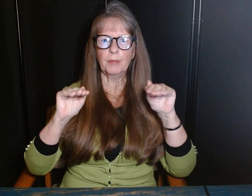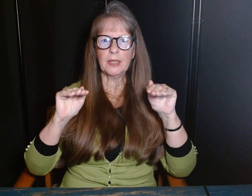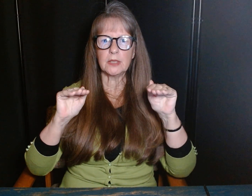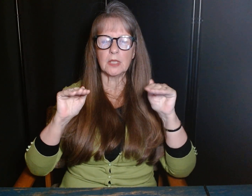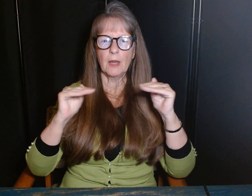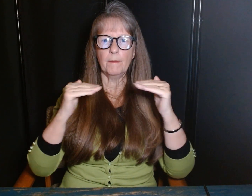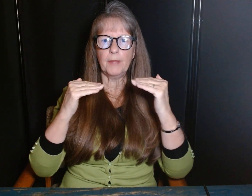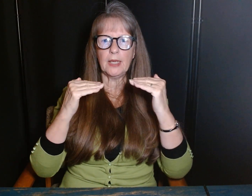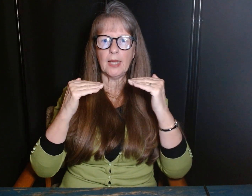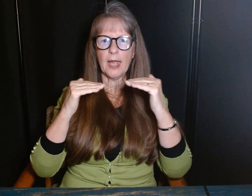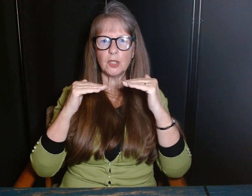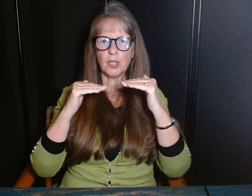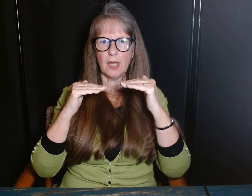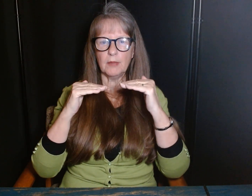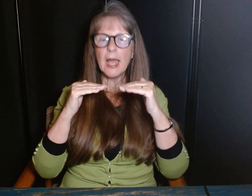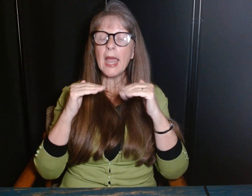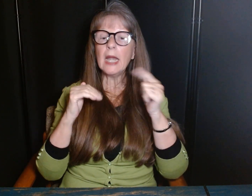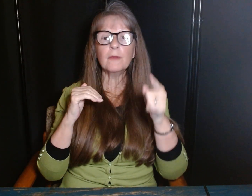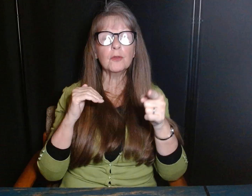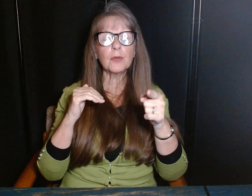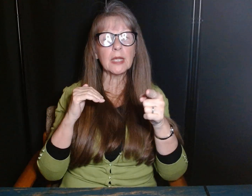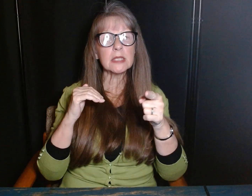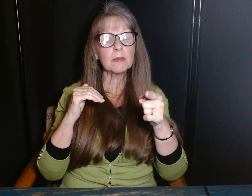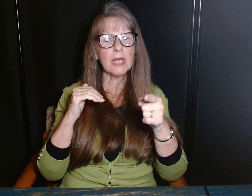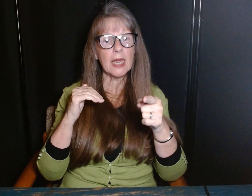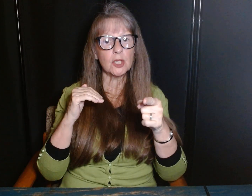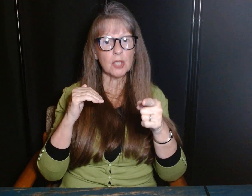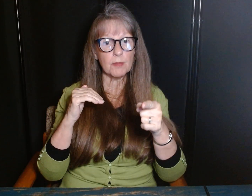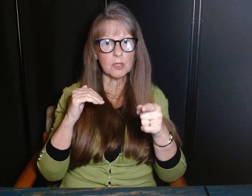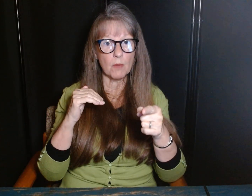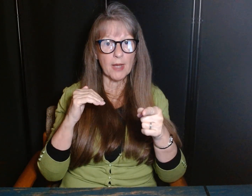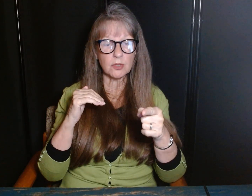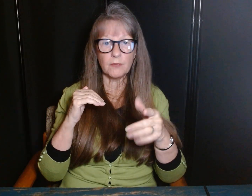bent B hand shape. And if you forget some of the hand shapes, go back to the very